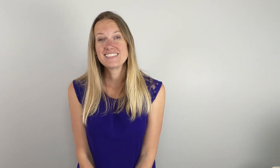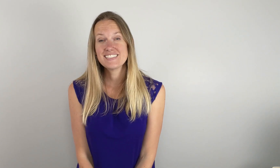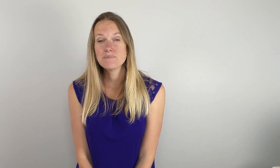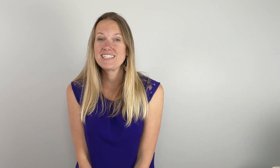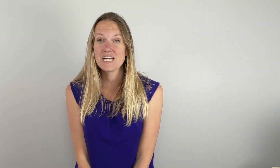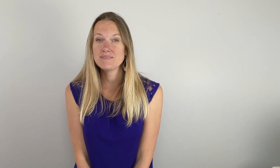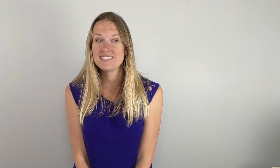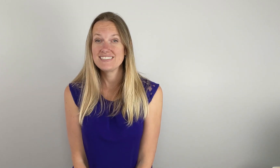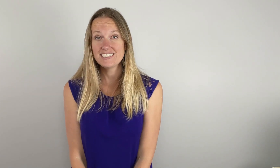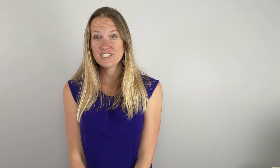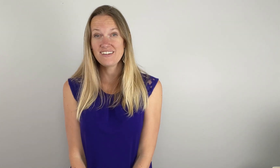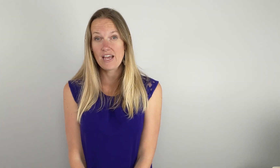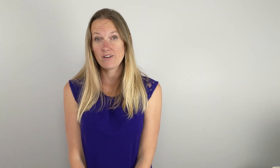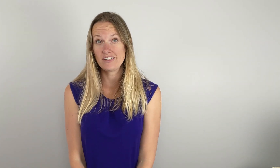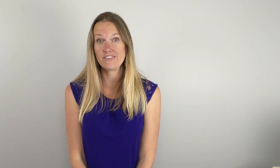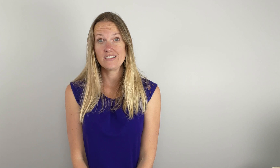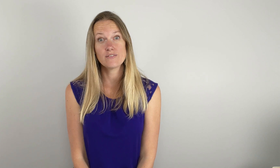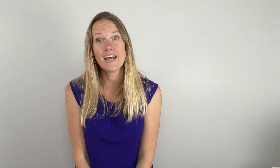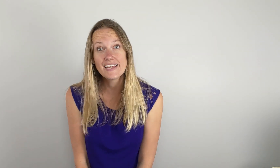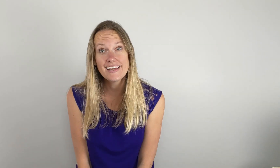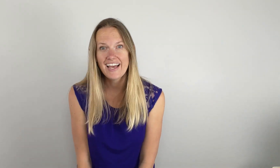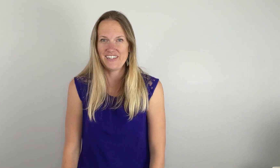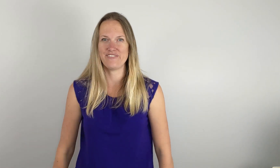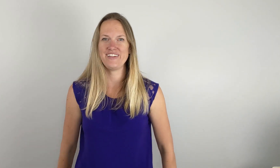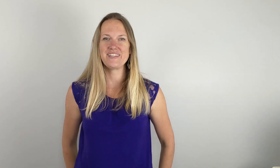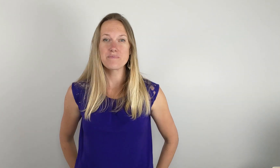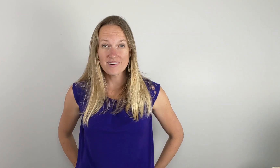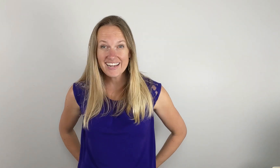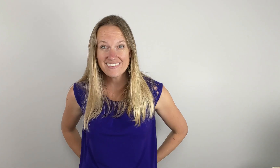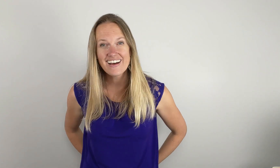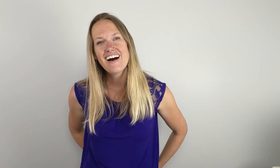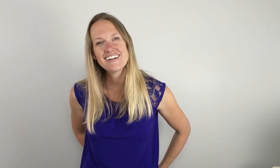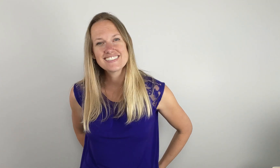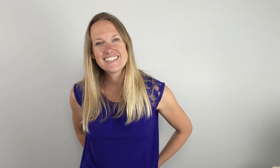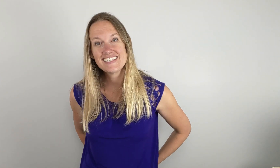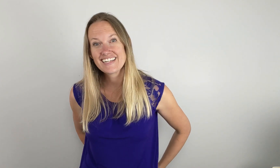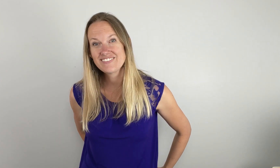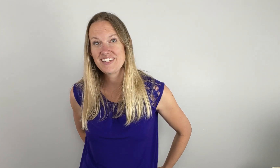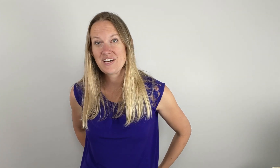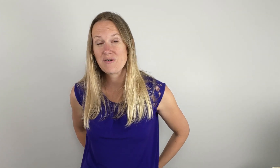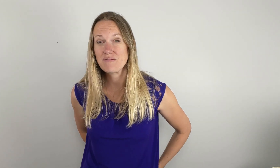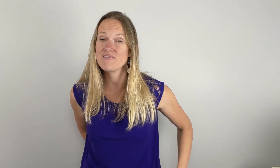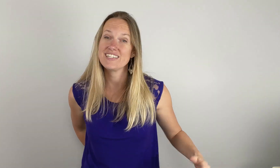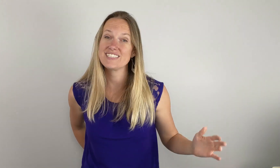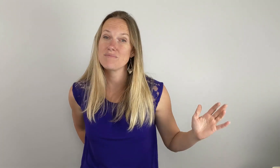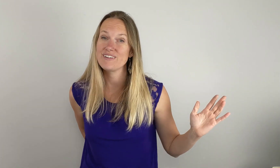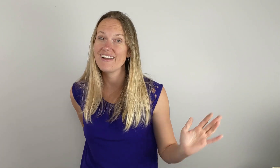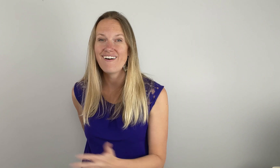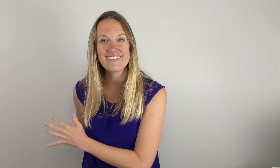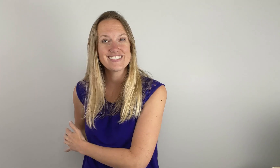Practice as many times as you need to, and when you're feeling ready and you're feeling brave, I'll see you in the next video when we finish up learning all the